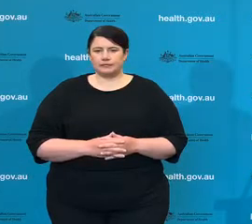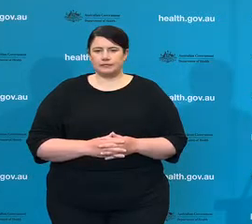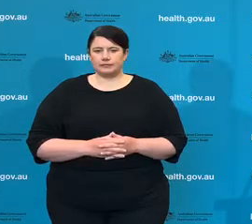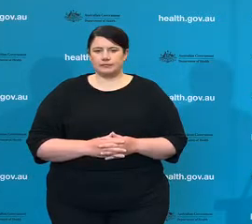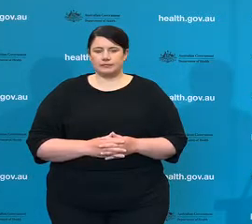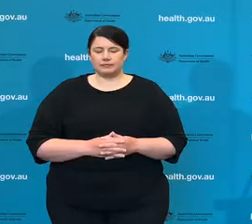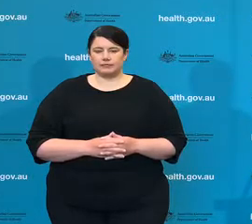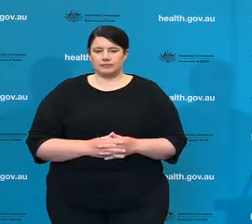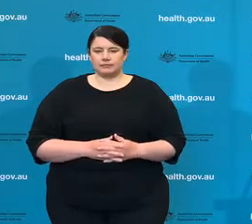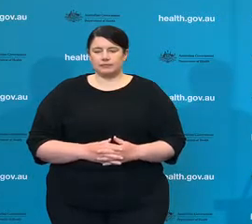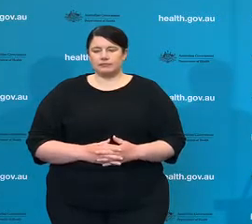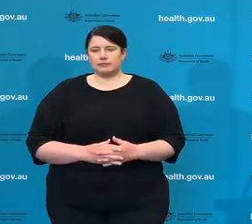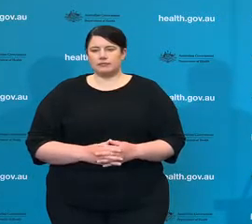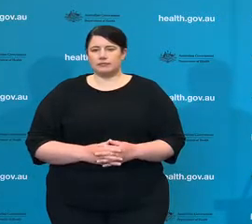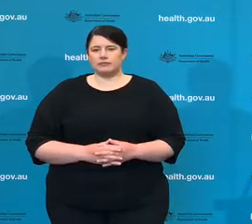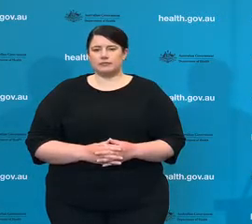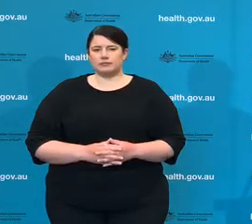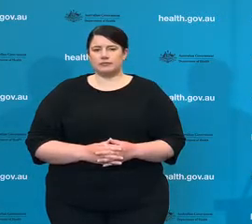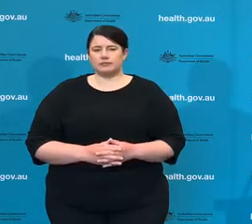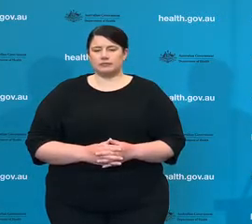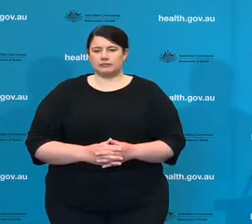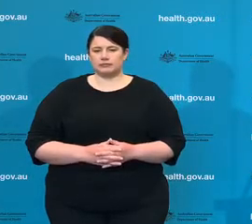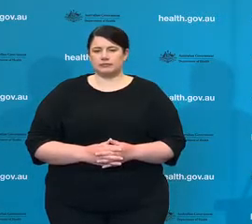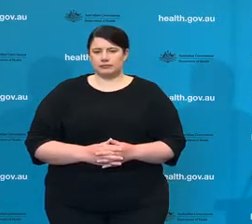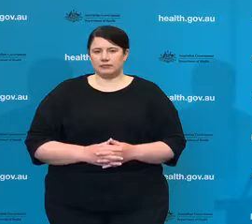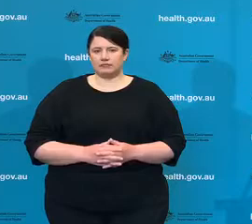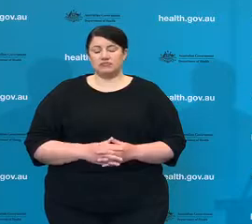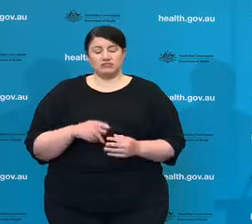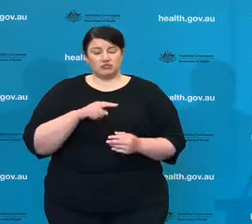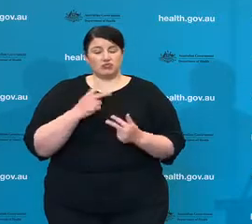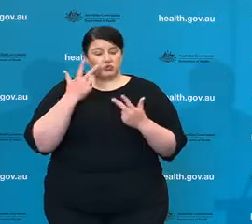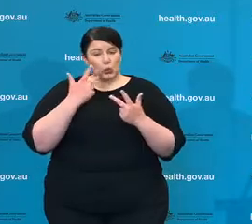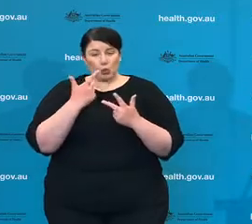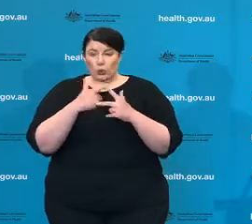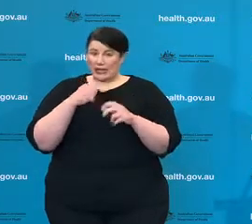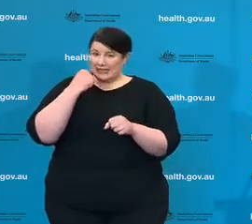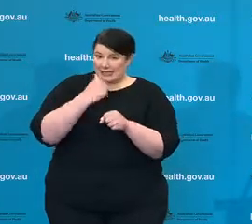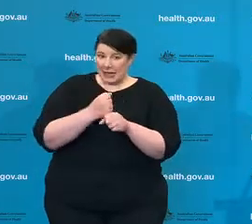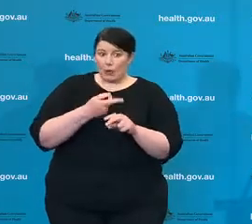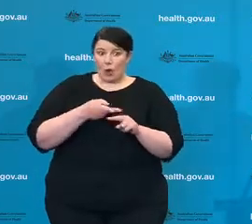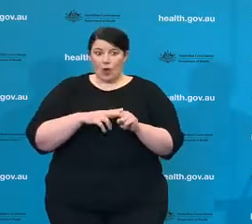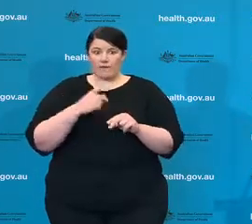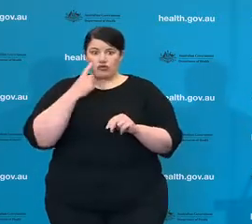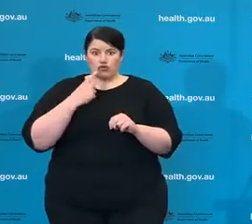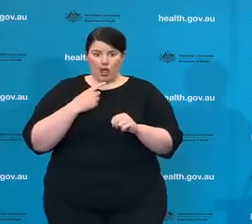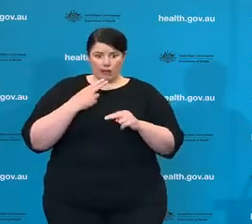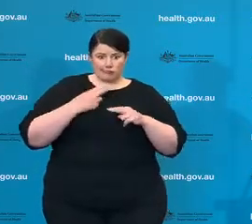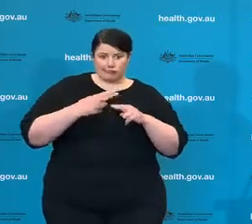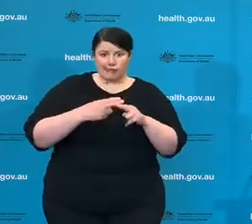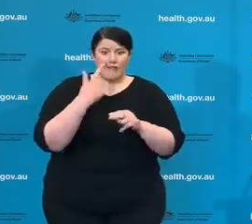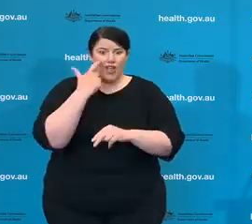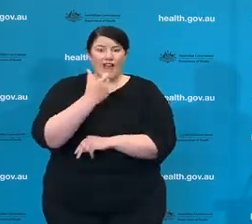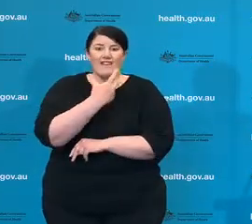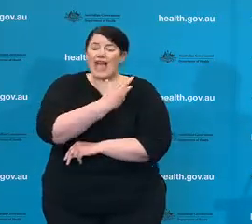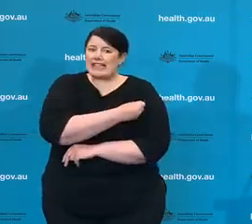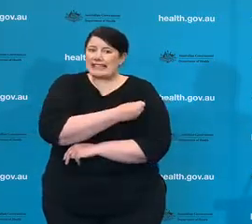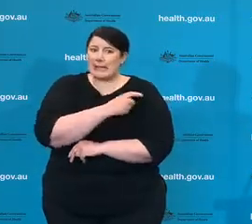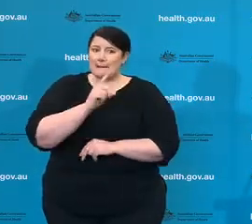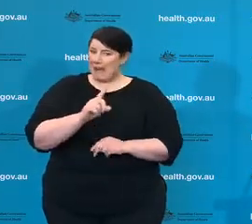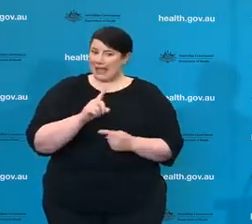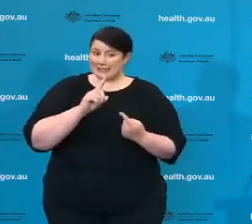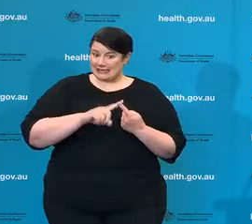good example of an accelerated process that has not led to any sort of